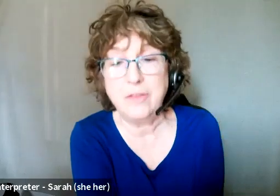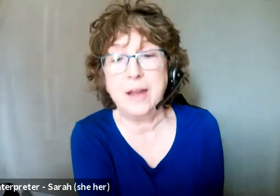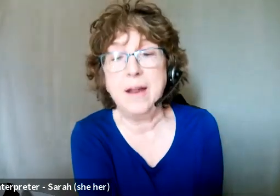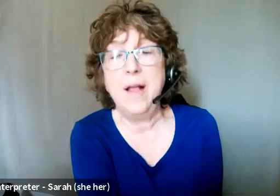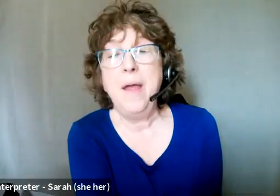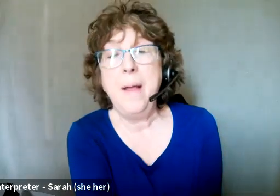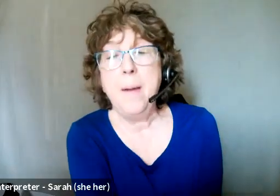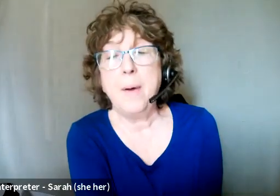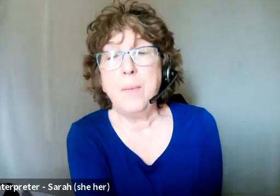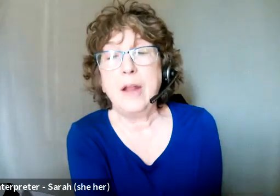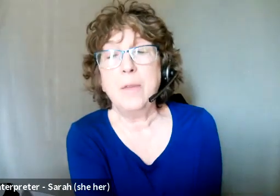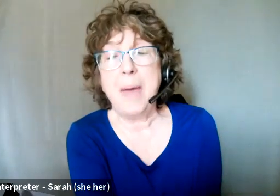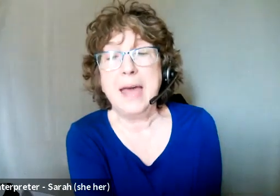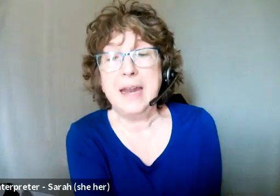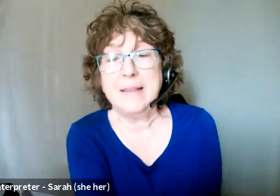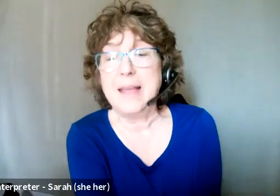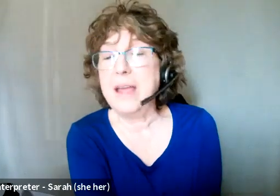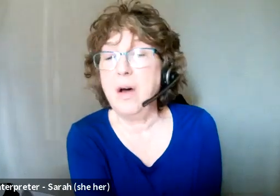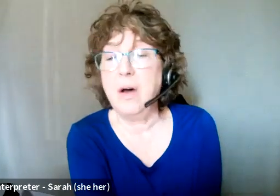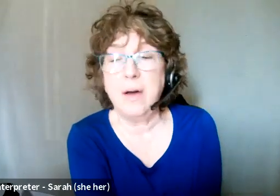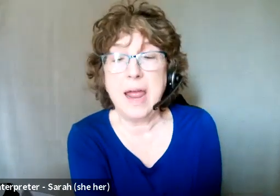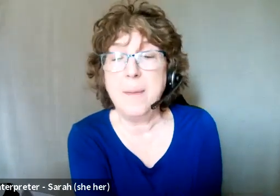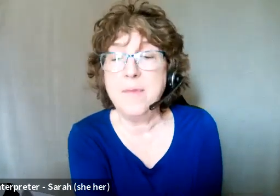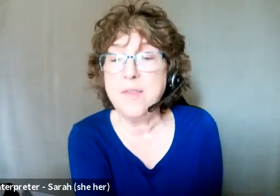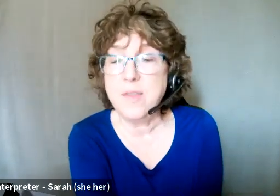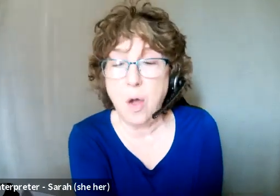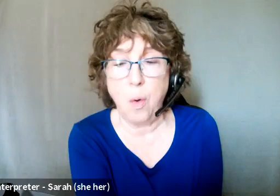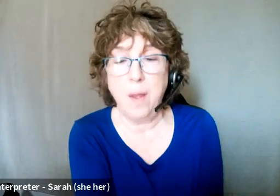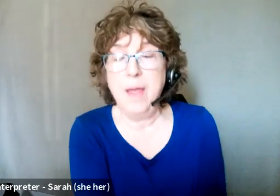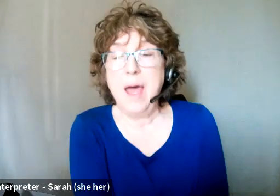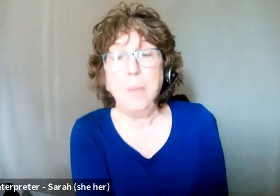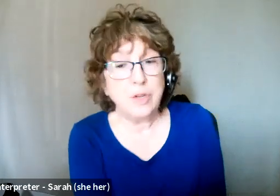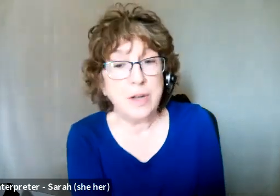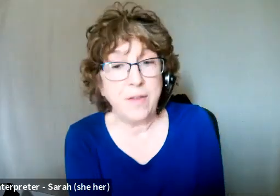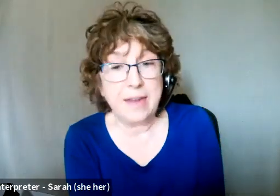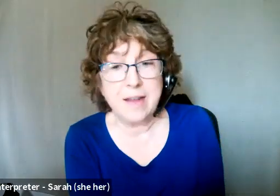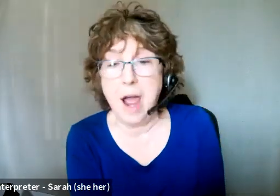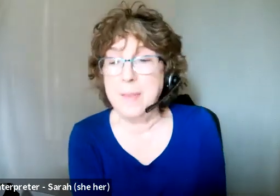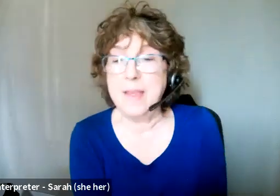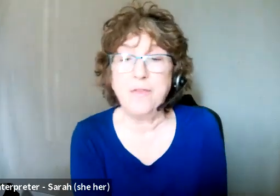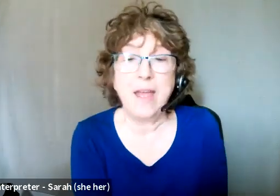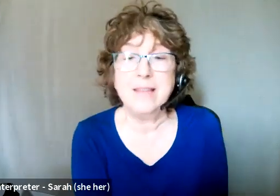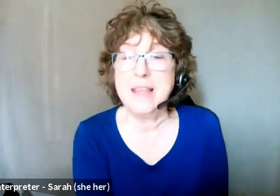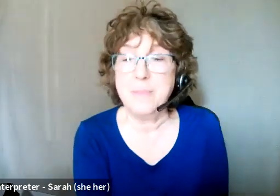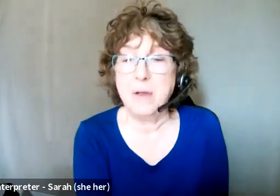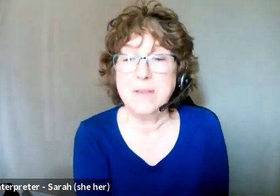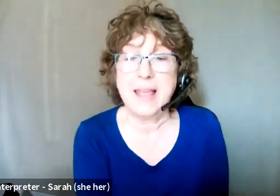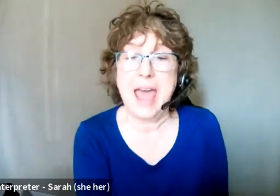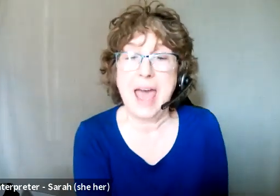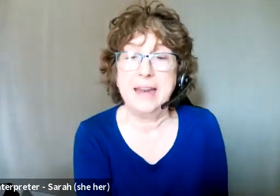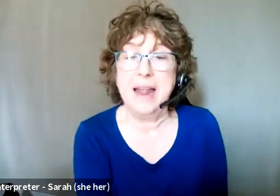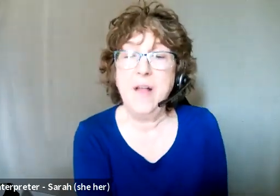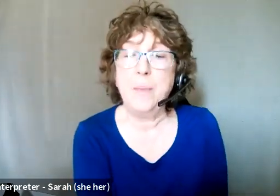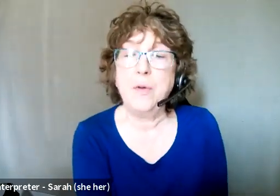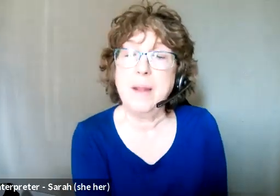with the language and the communication, but when I look back at it, it's like, oh, I am so appreciative of that time and